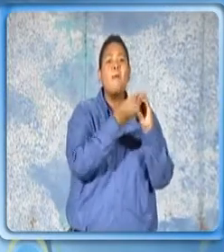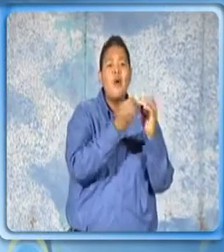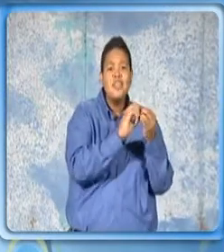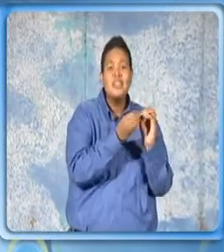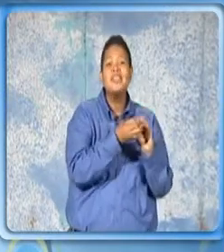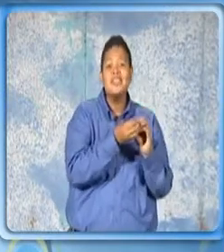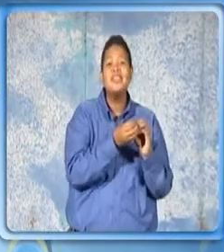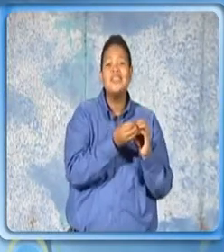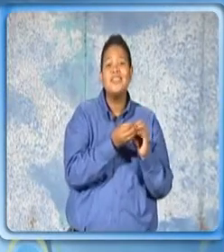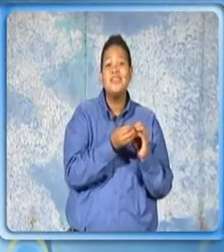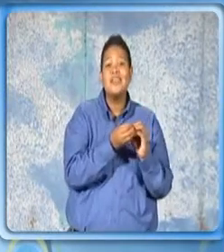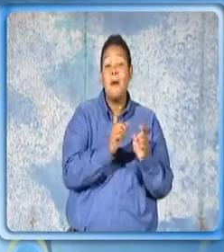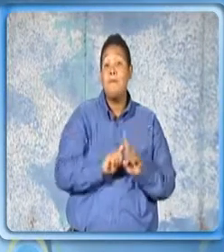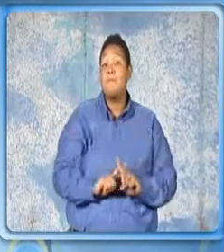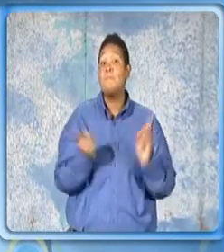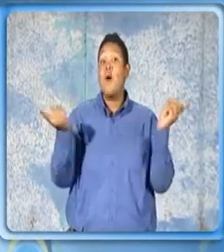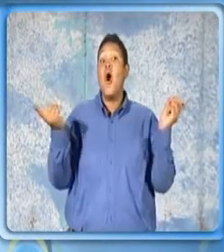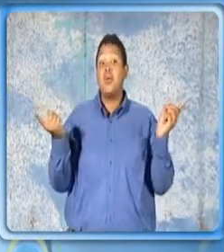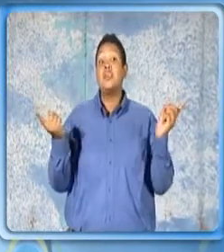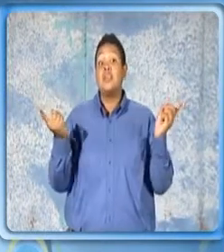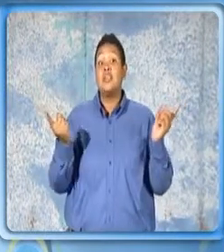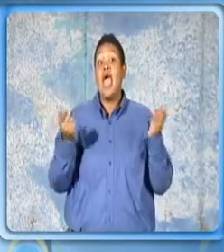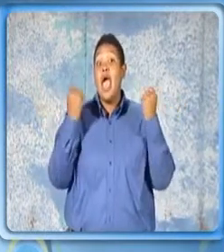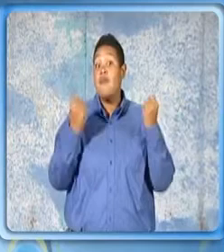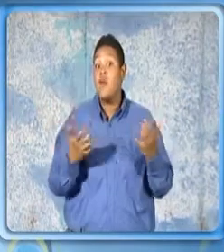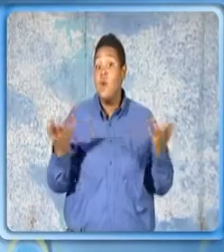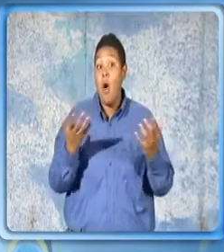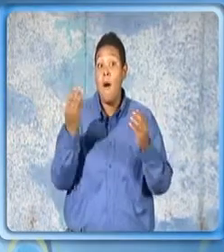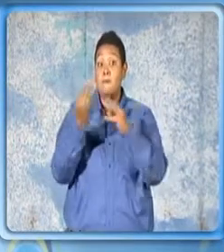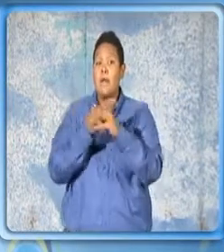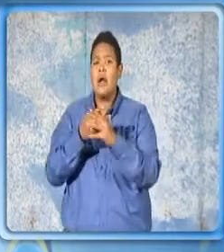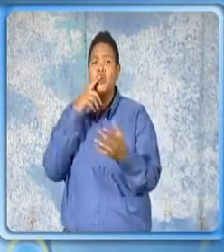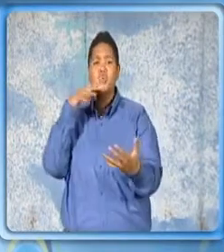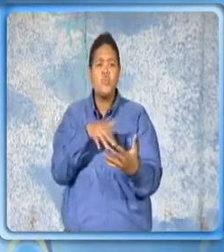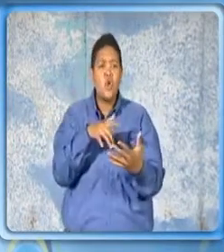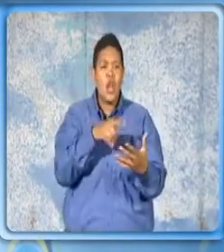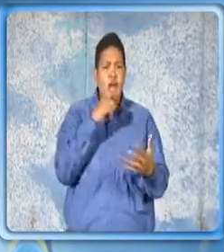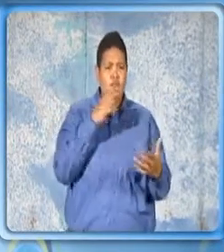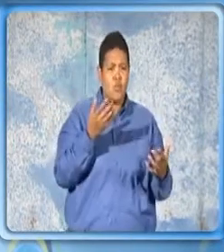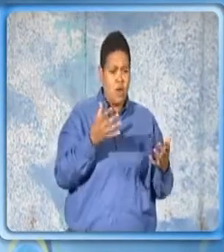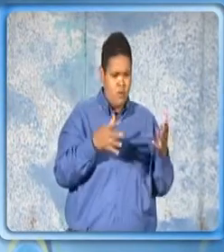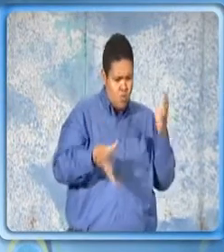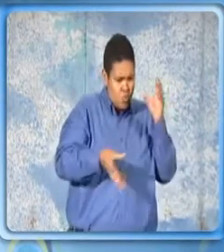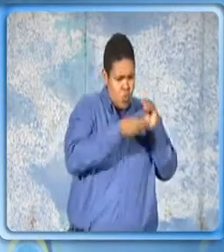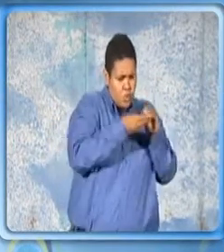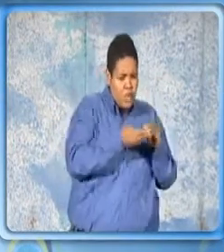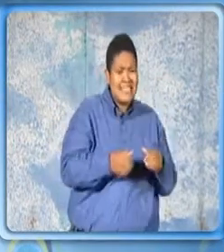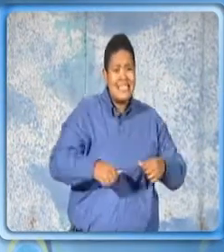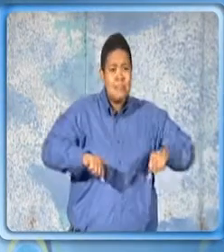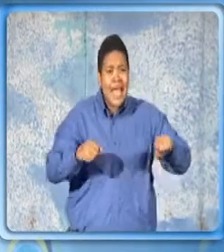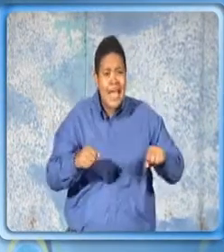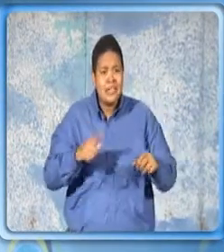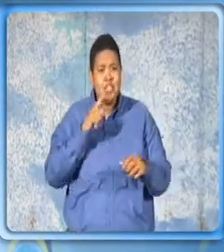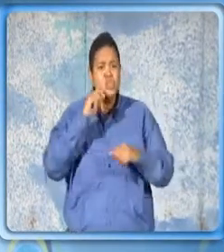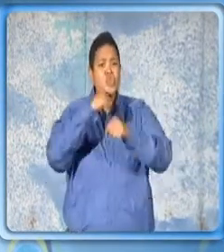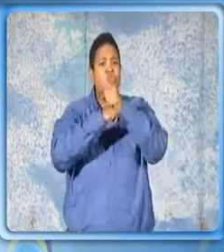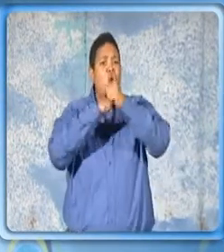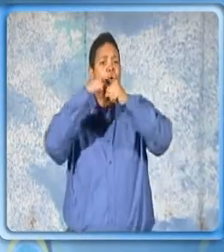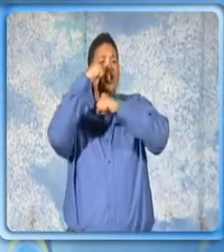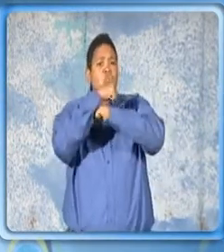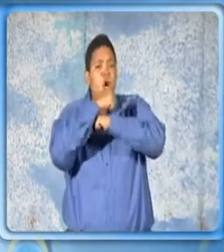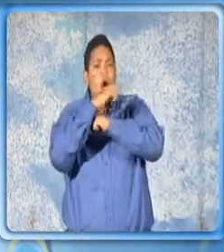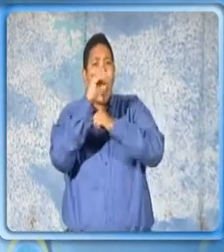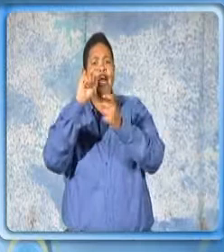yes, but more fundamentally, mathematics is the study of quantity, space, structure,